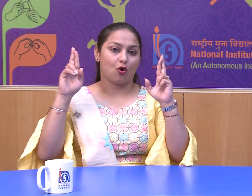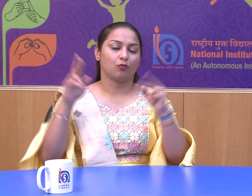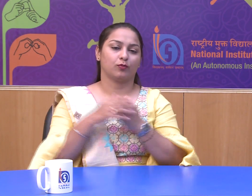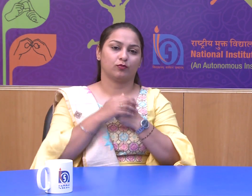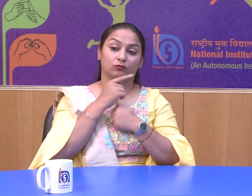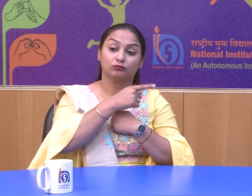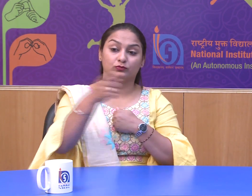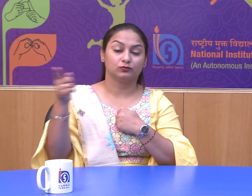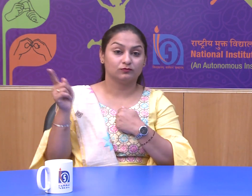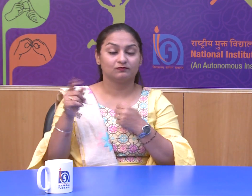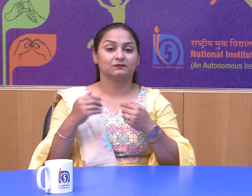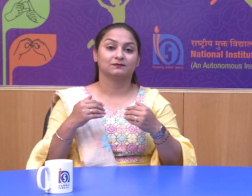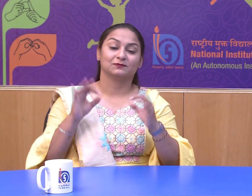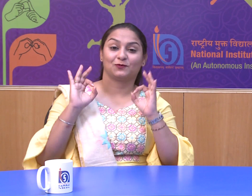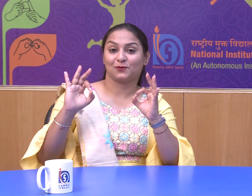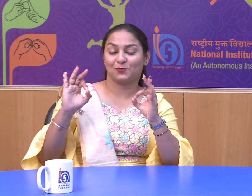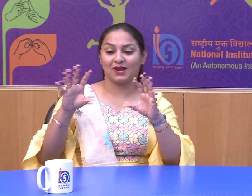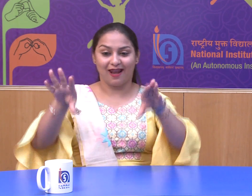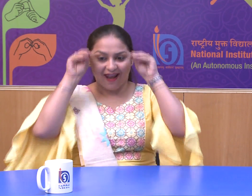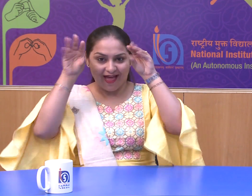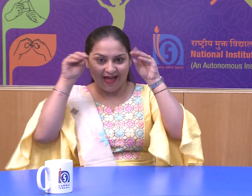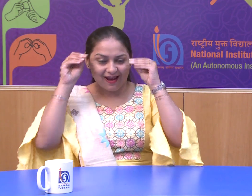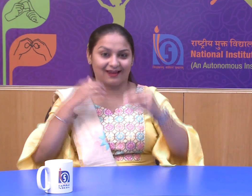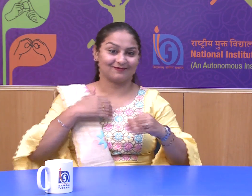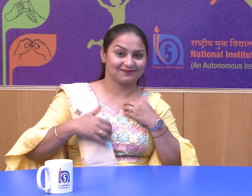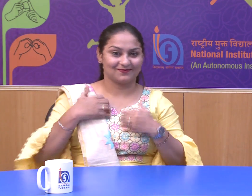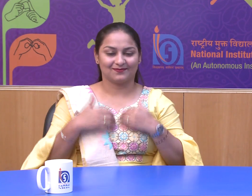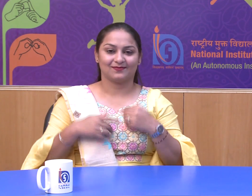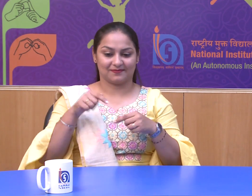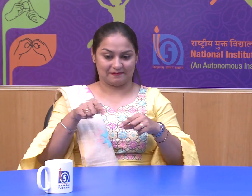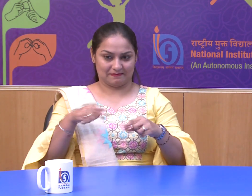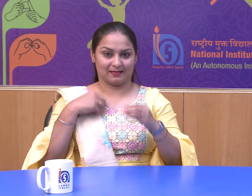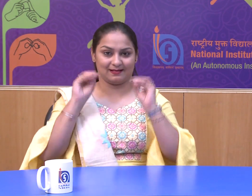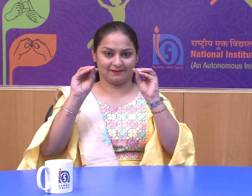you have enjoyed learning this session. Thank you.